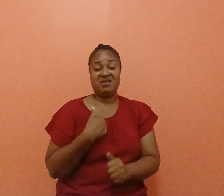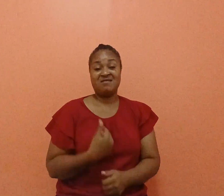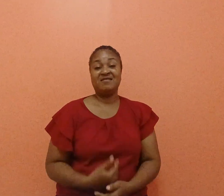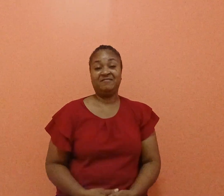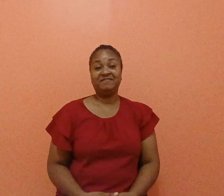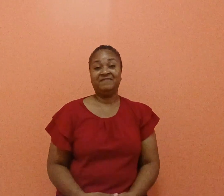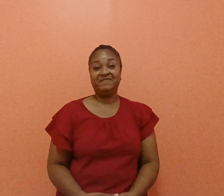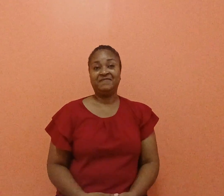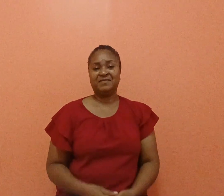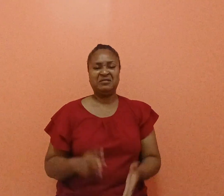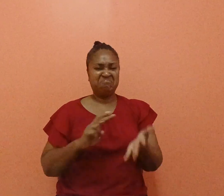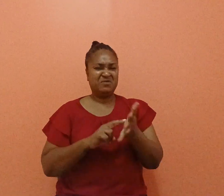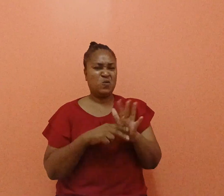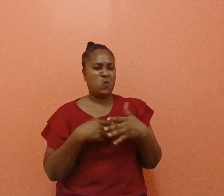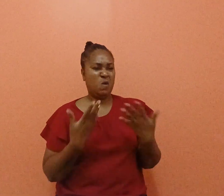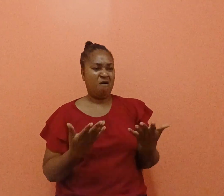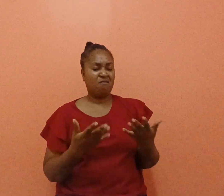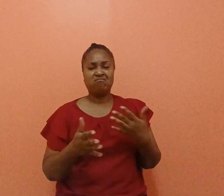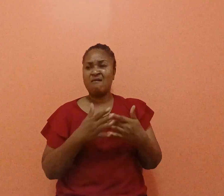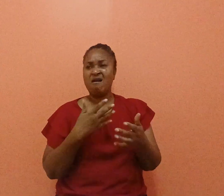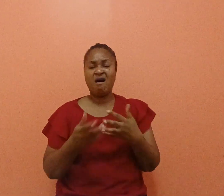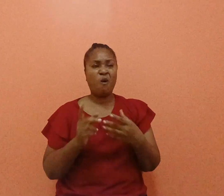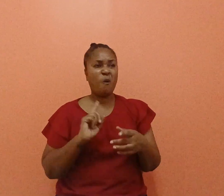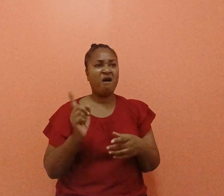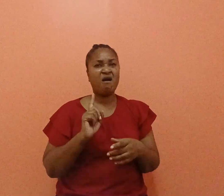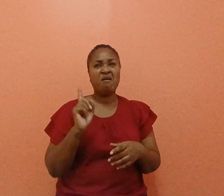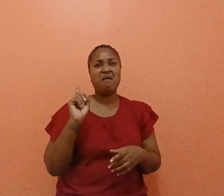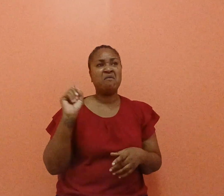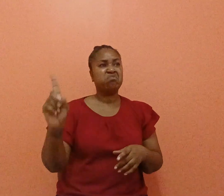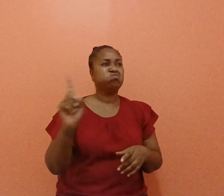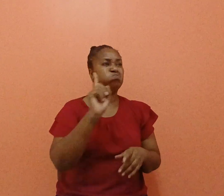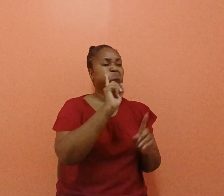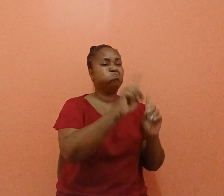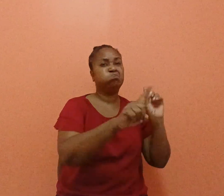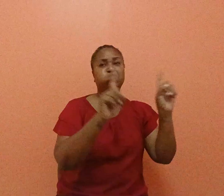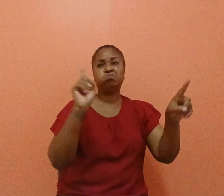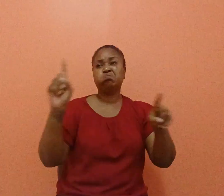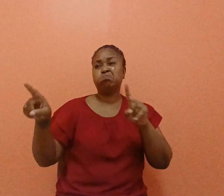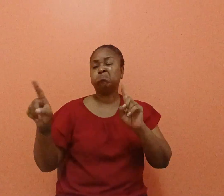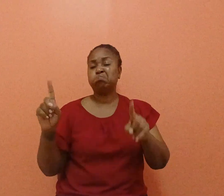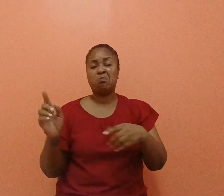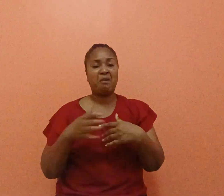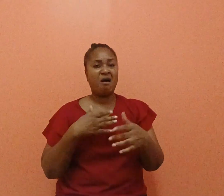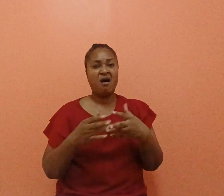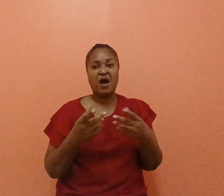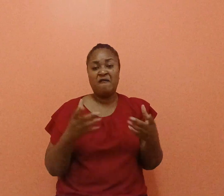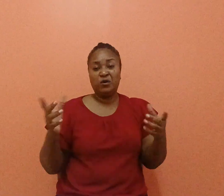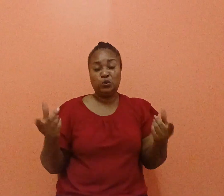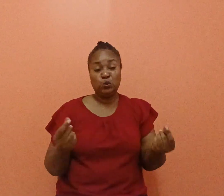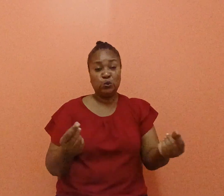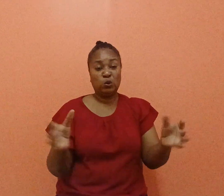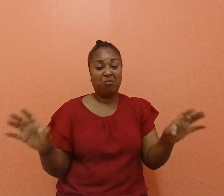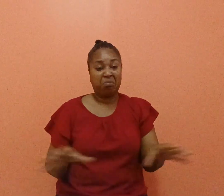This means that wherever you go, whatever you do, Jesus is right